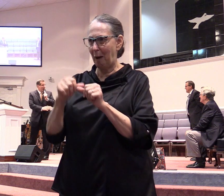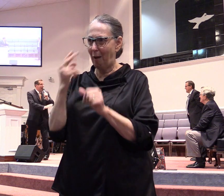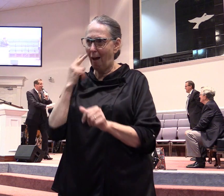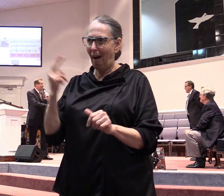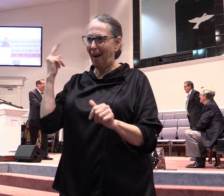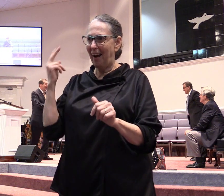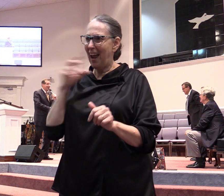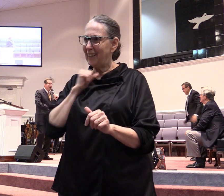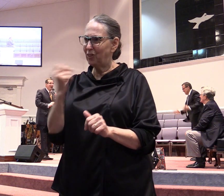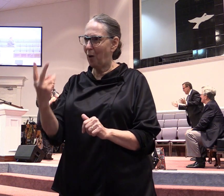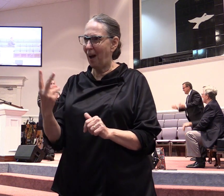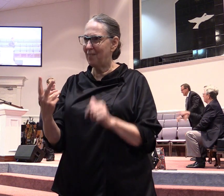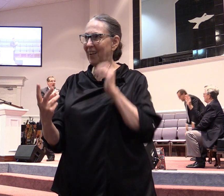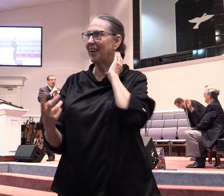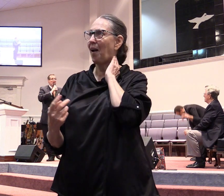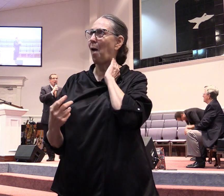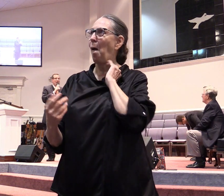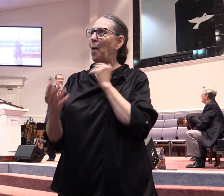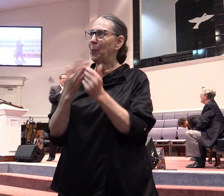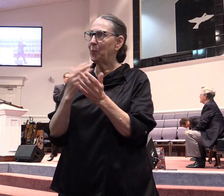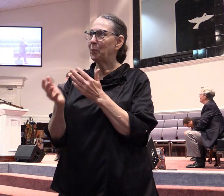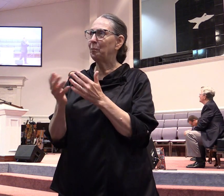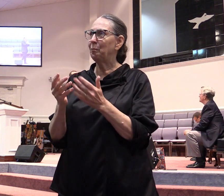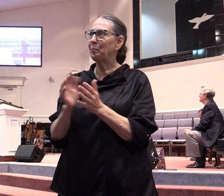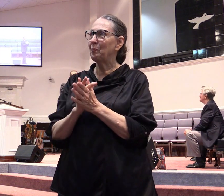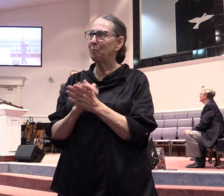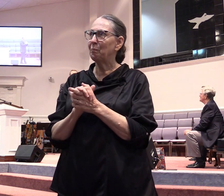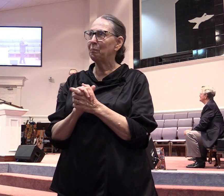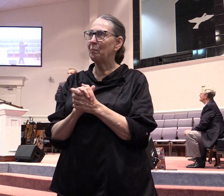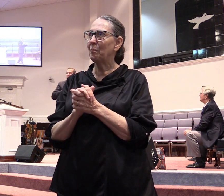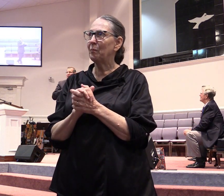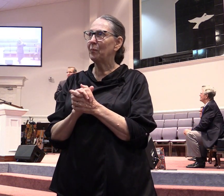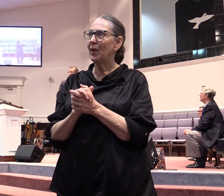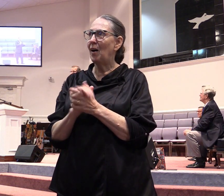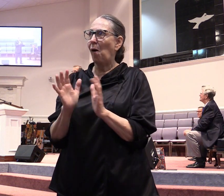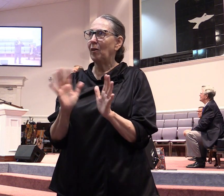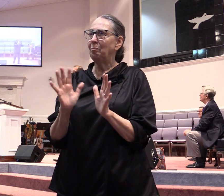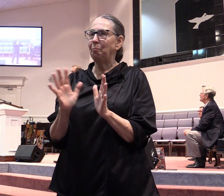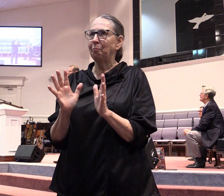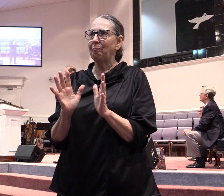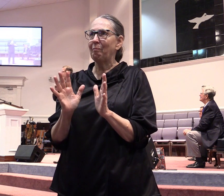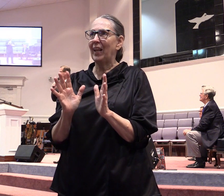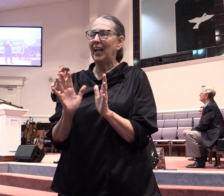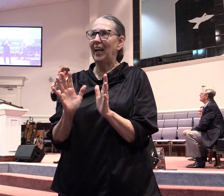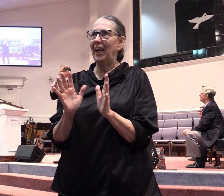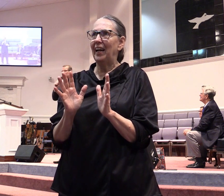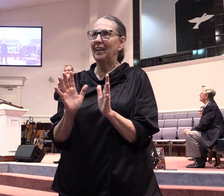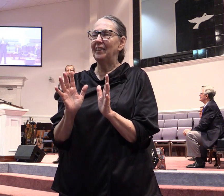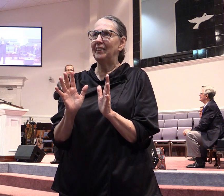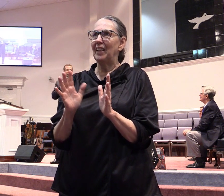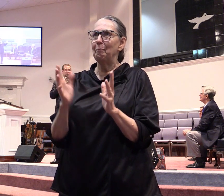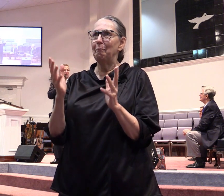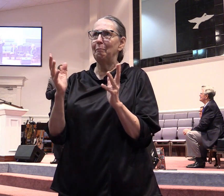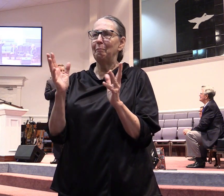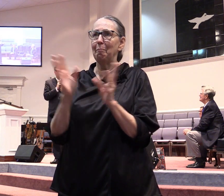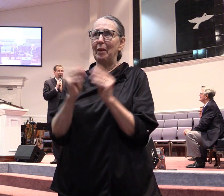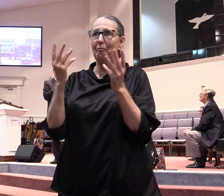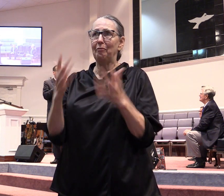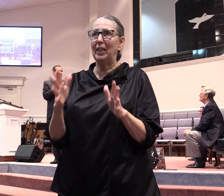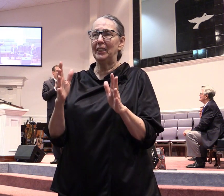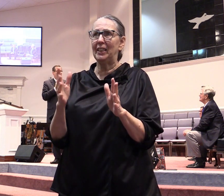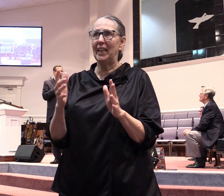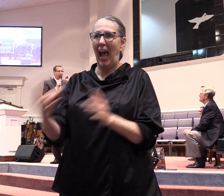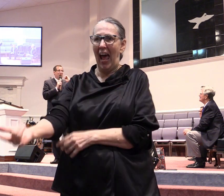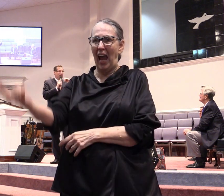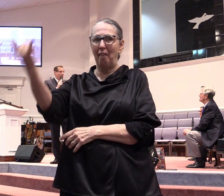Are you okay? Are you okay? So let me say this. So I came back and I thought for sure everybody was going to love it. And I'm